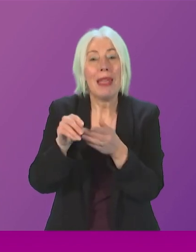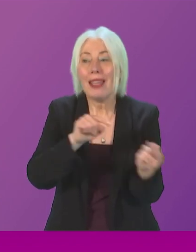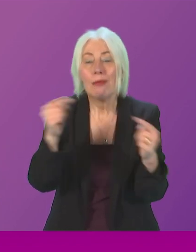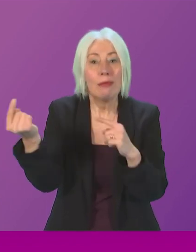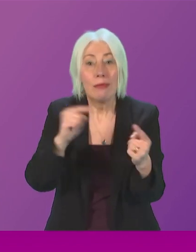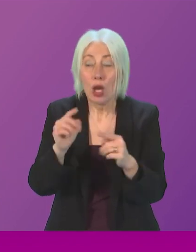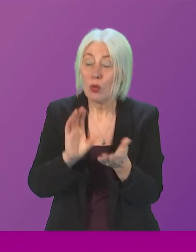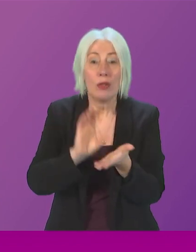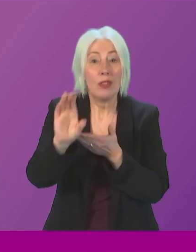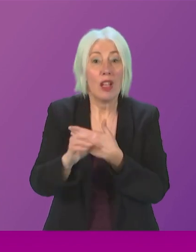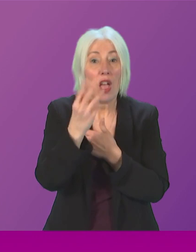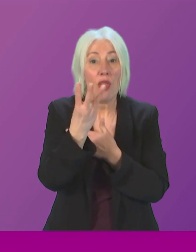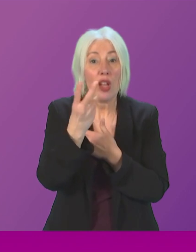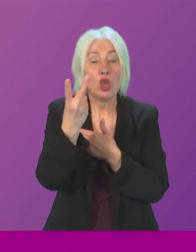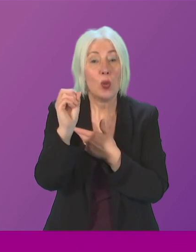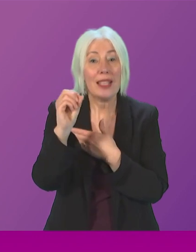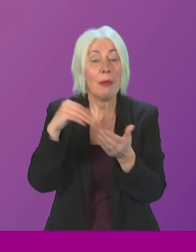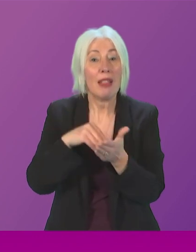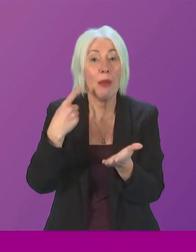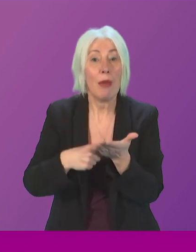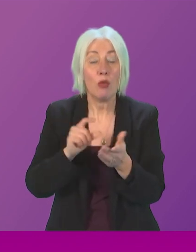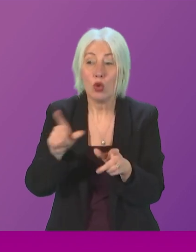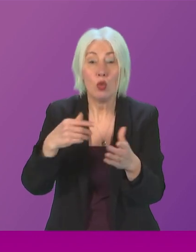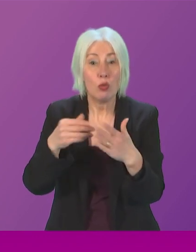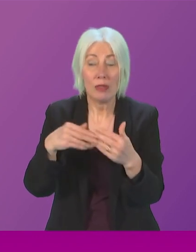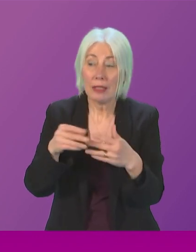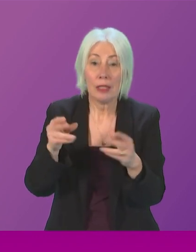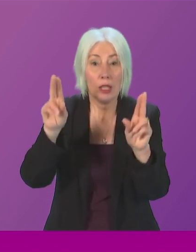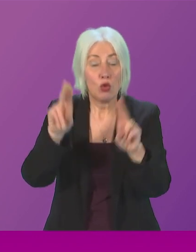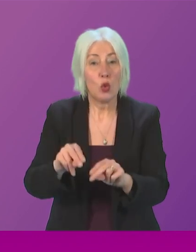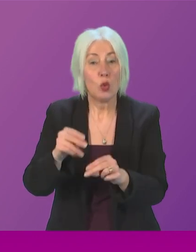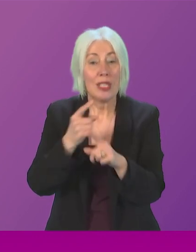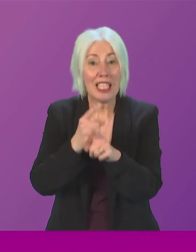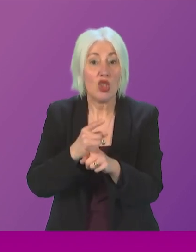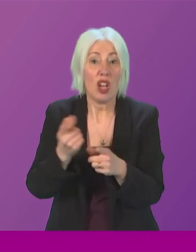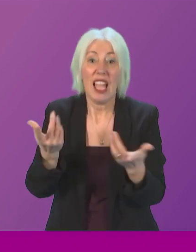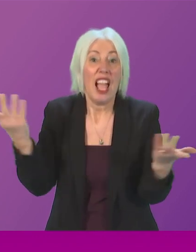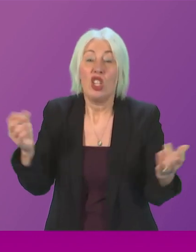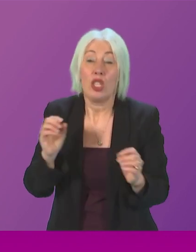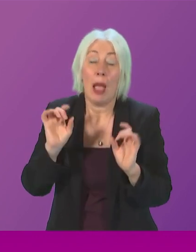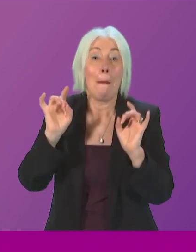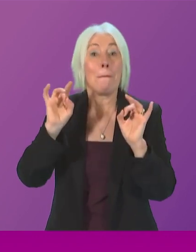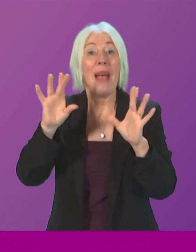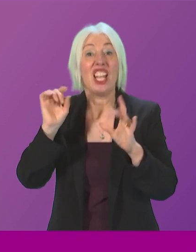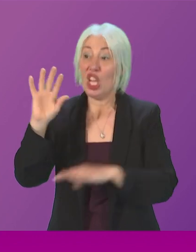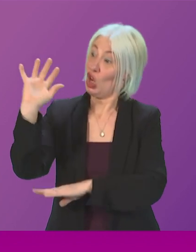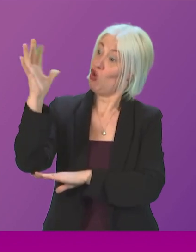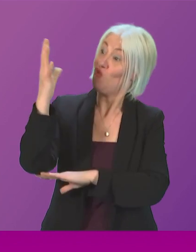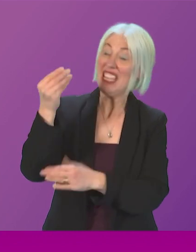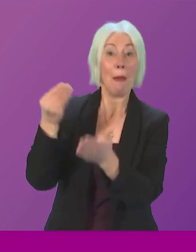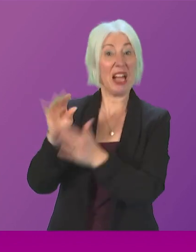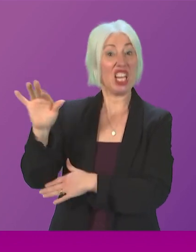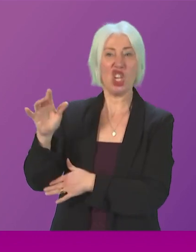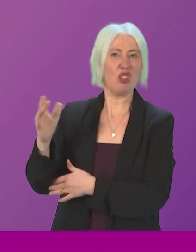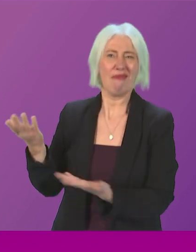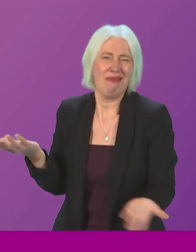£320 million had to be found to do that it doesn't just grow in the proverbial magic money tree so tough decisions had to be made we